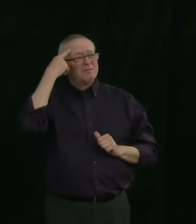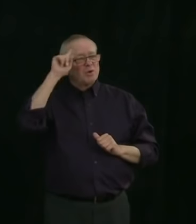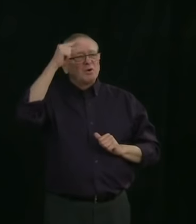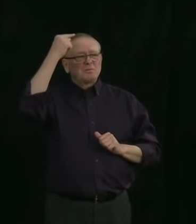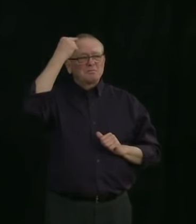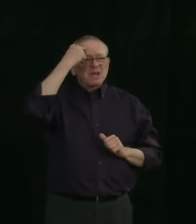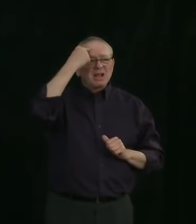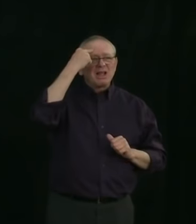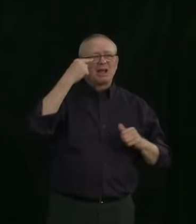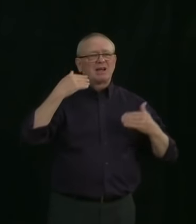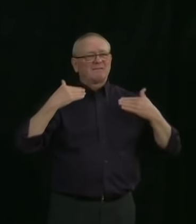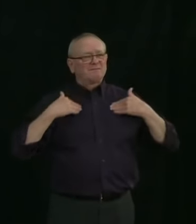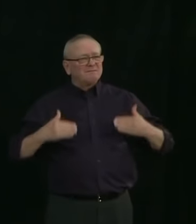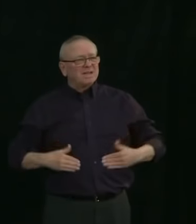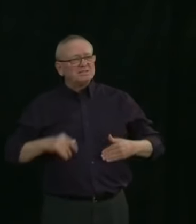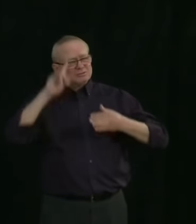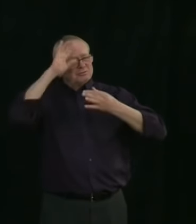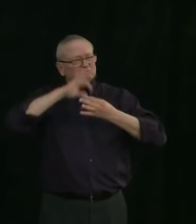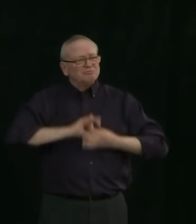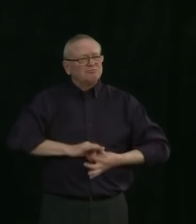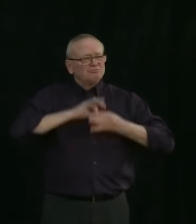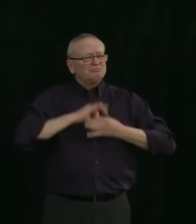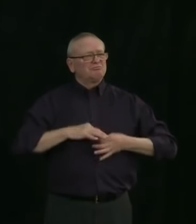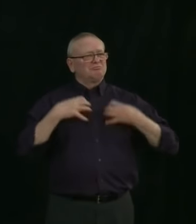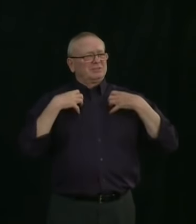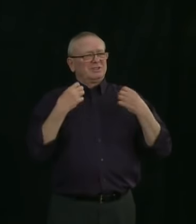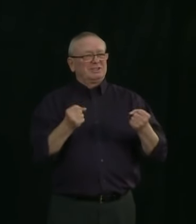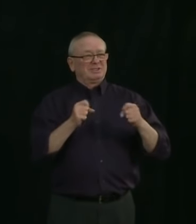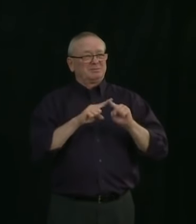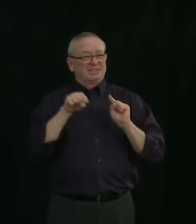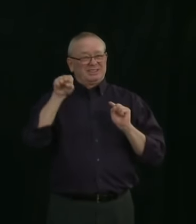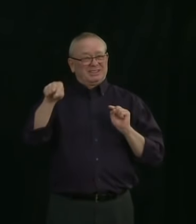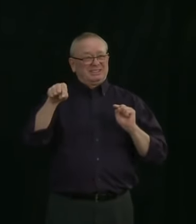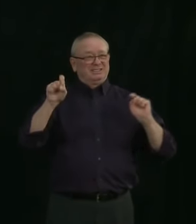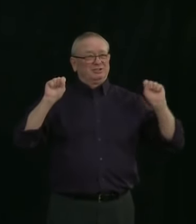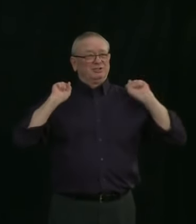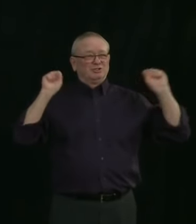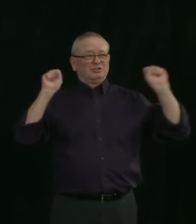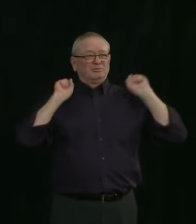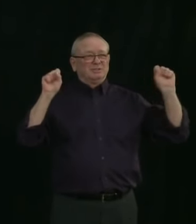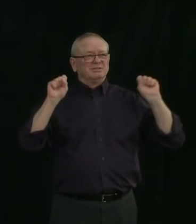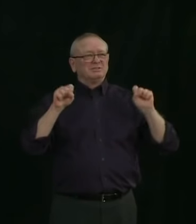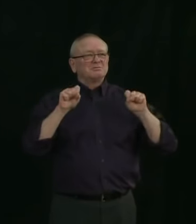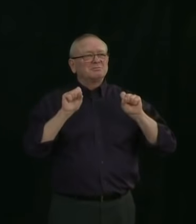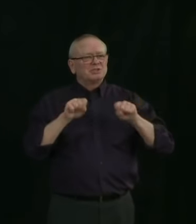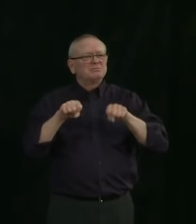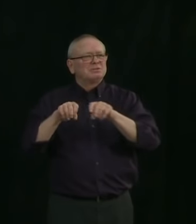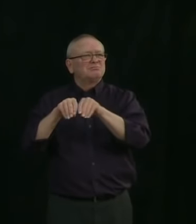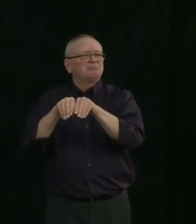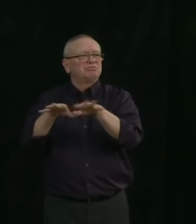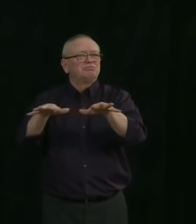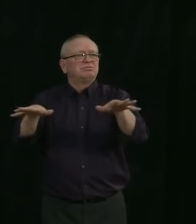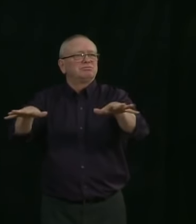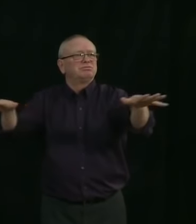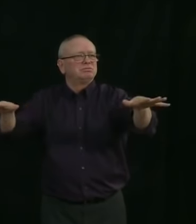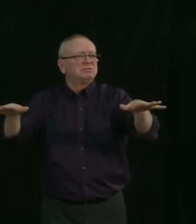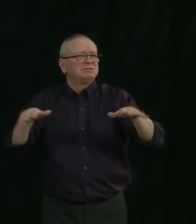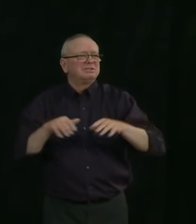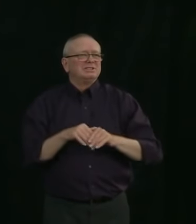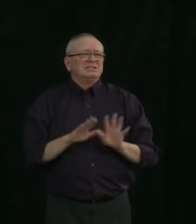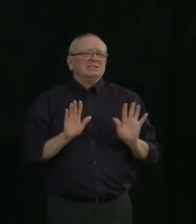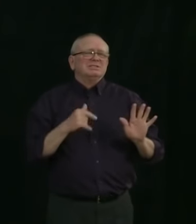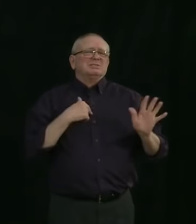for spaces like these. I encourage Albertans to look at other ways to exercise without jeopardizing the health of